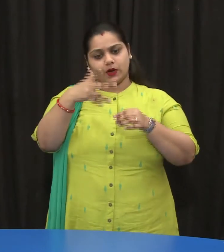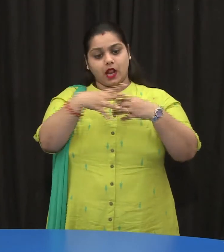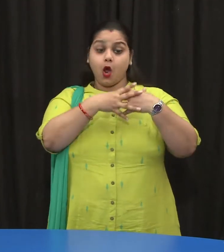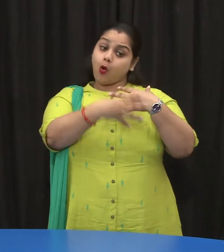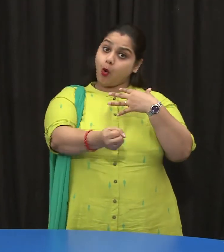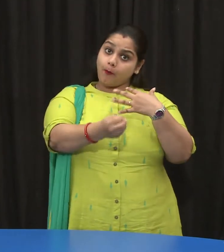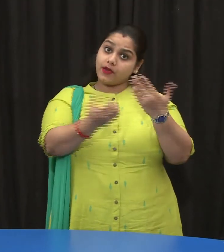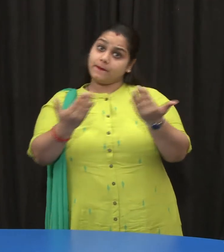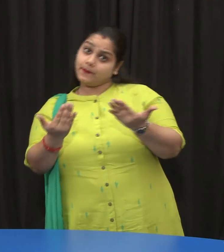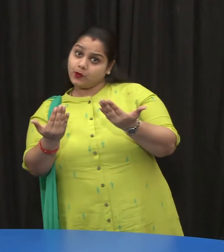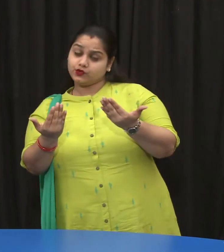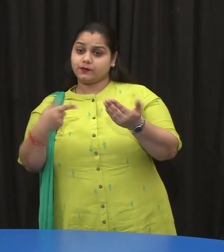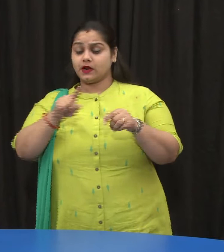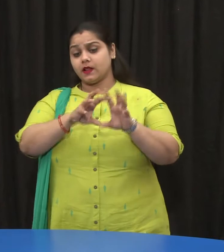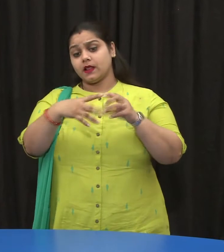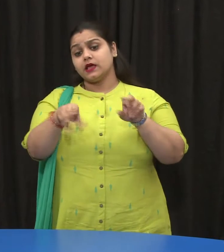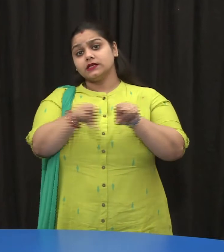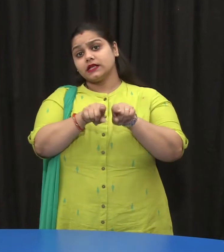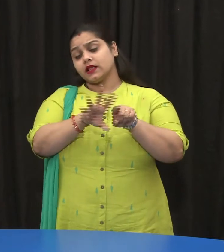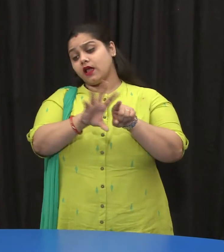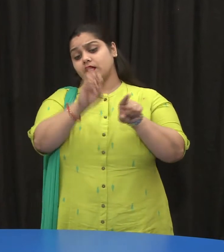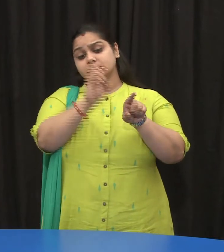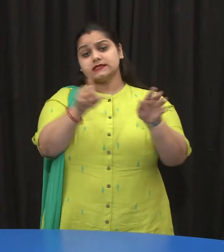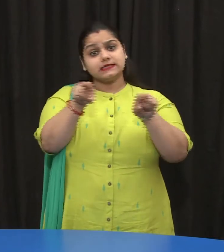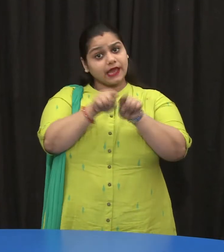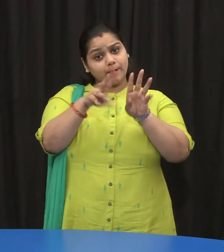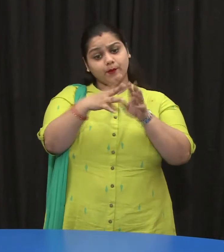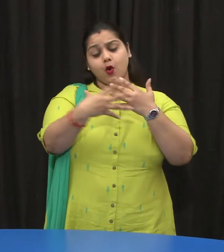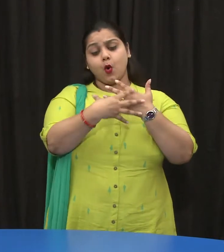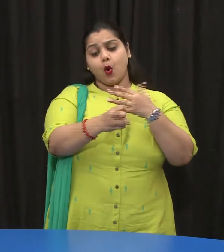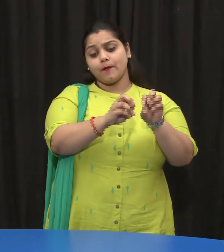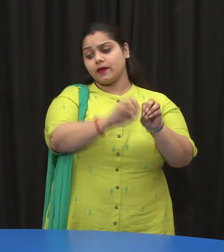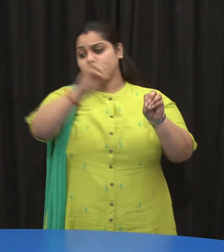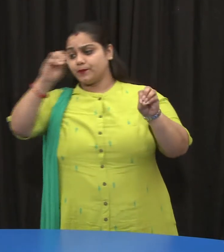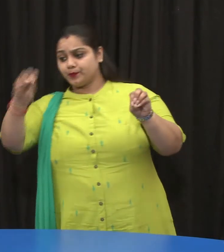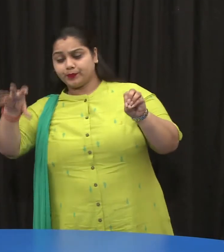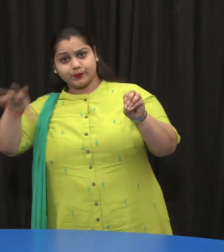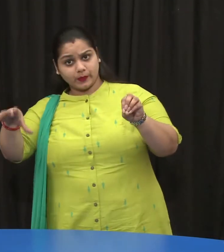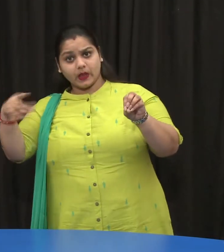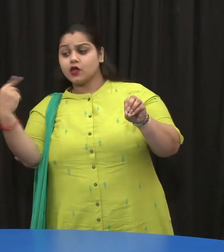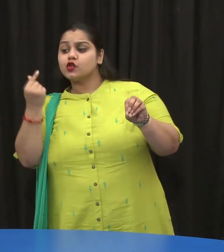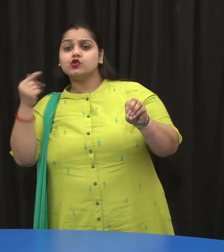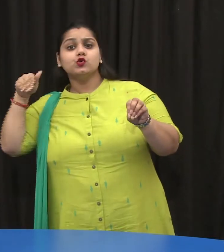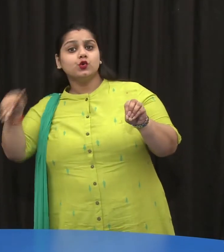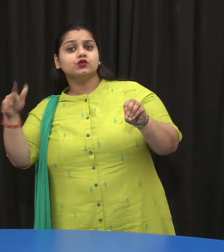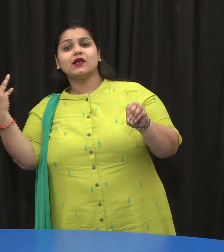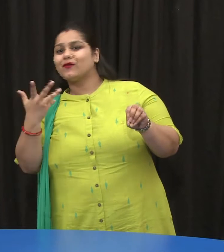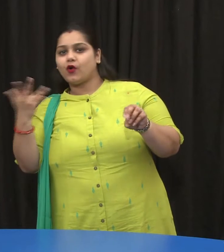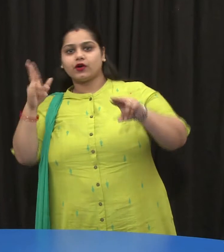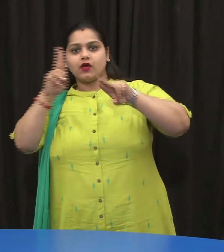to another section of text by using the Format Painter